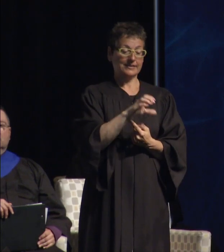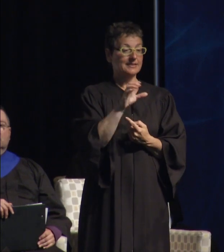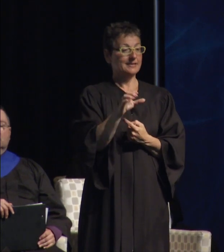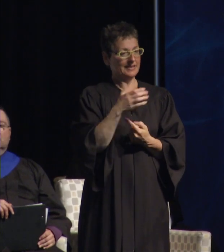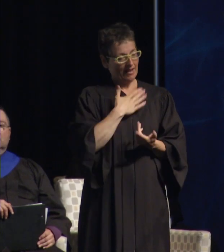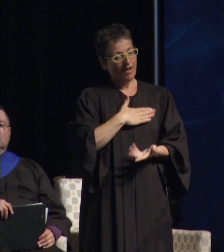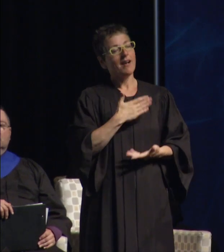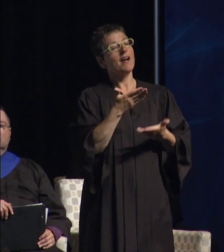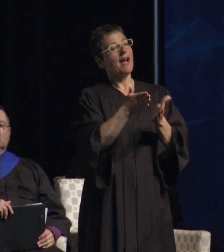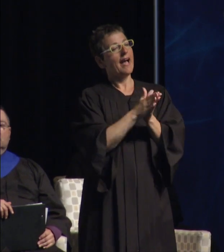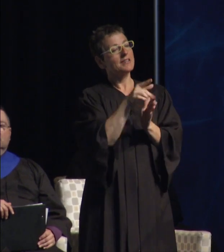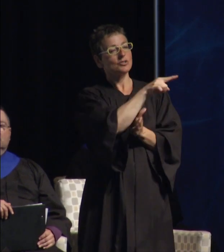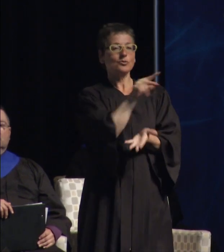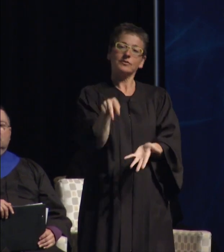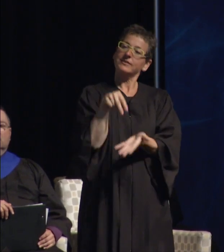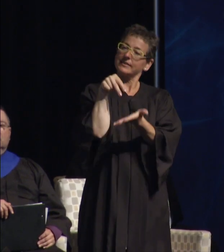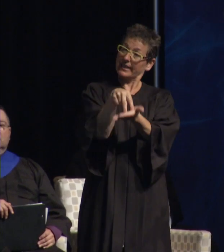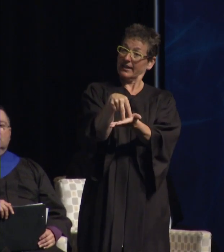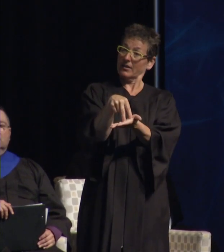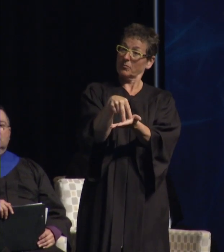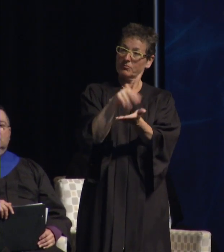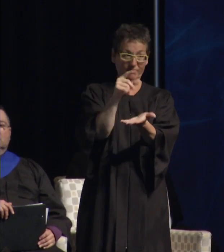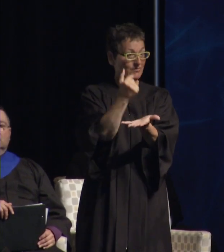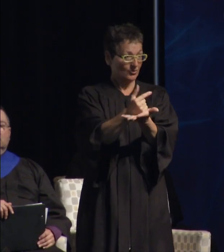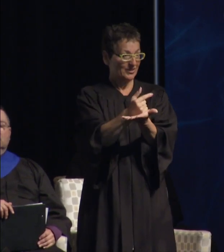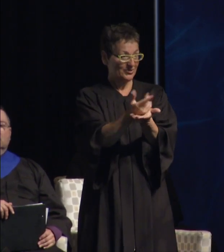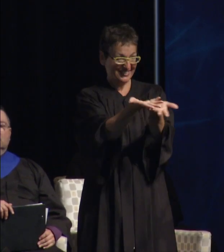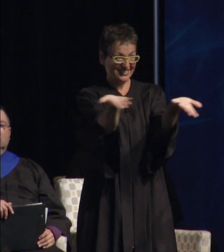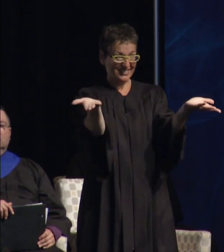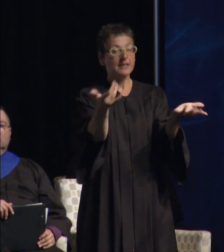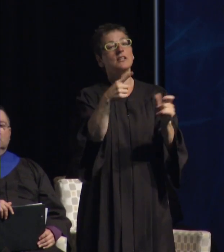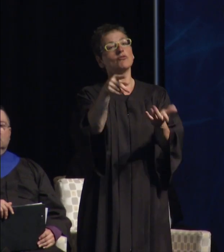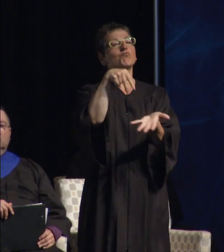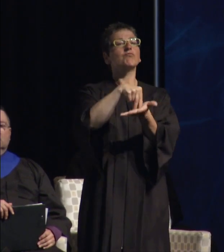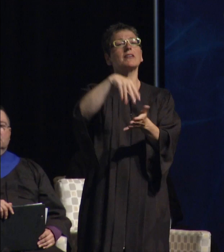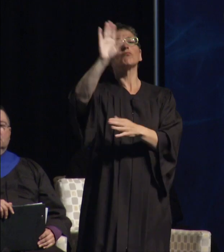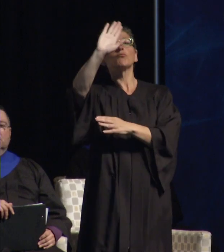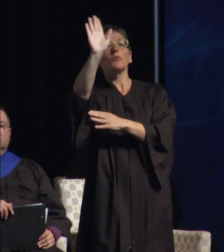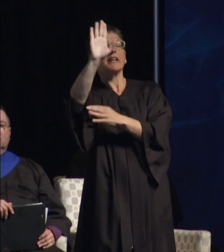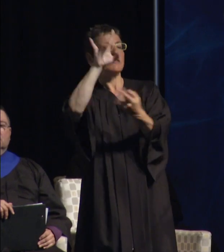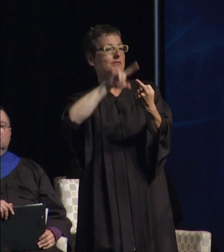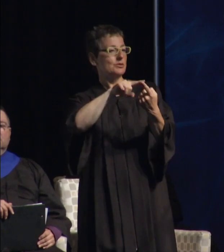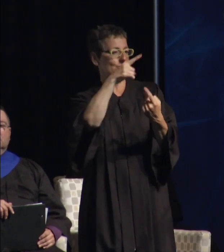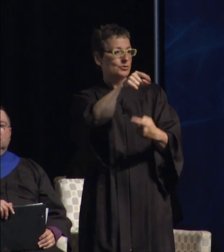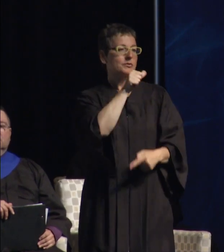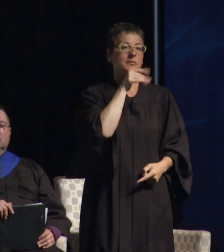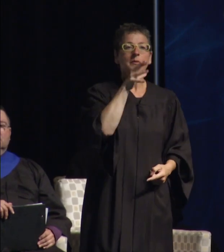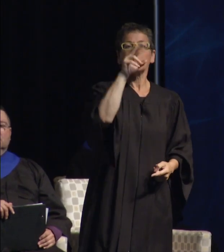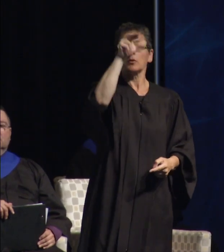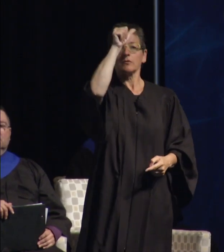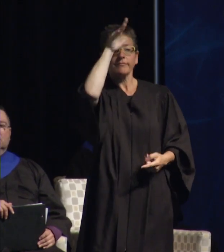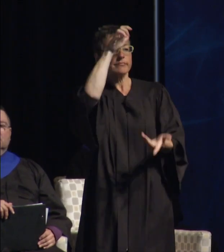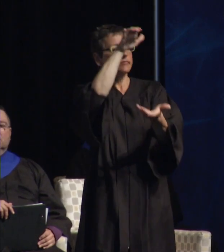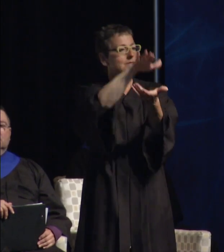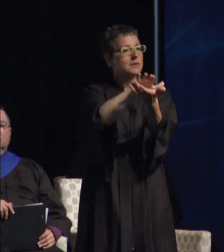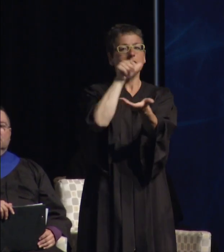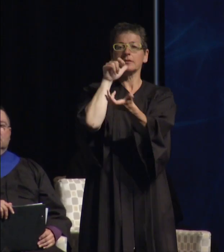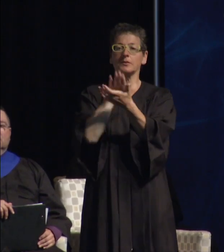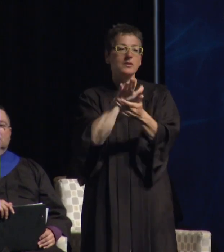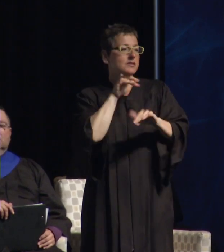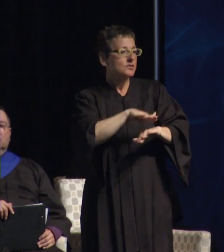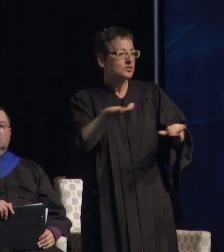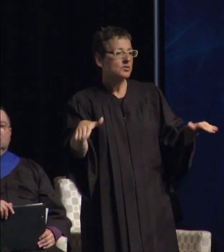graduating class to stand up and give a wave to somebody in the crowd as your acknowledgement of your